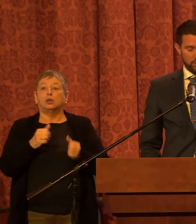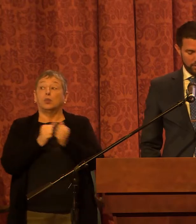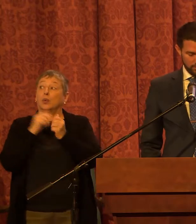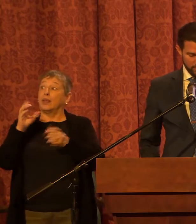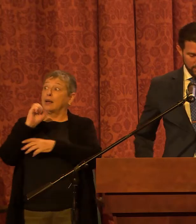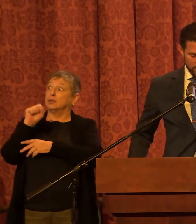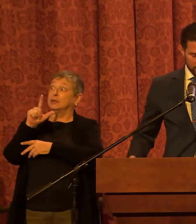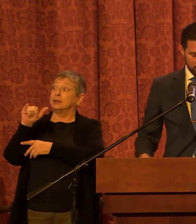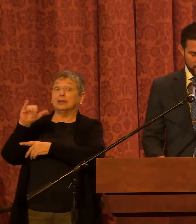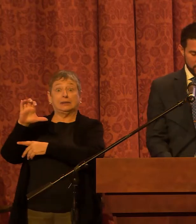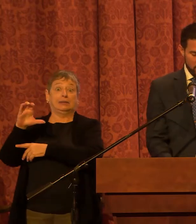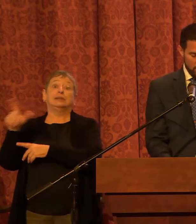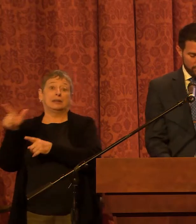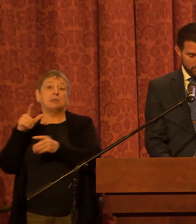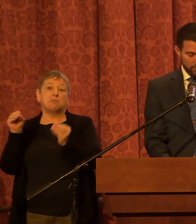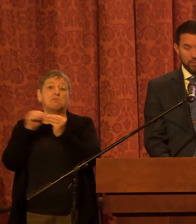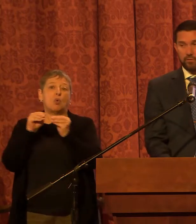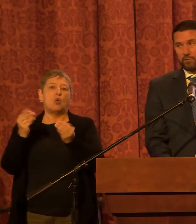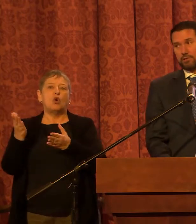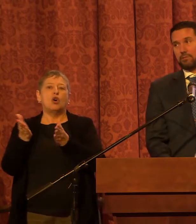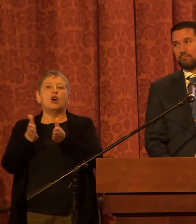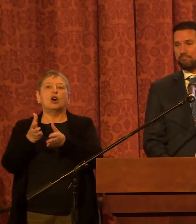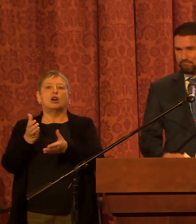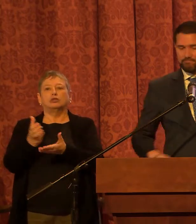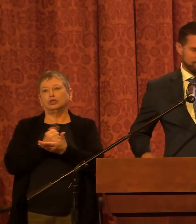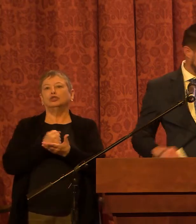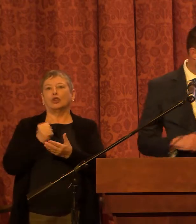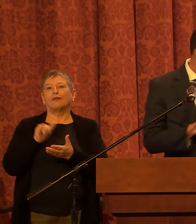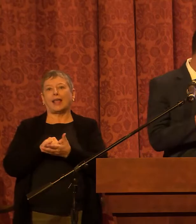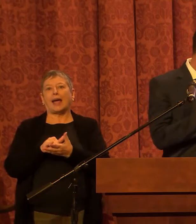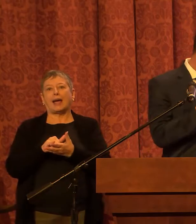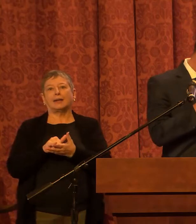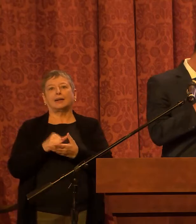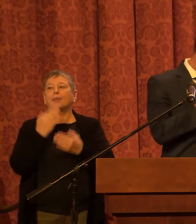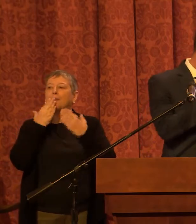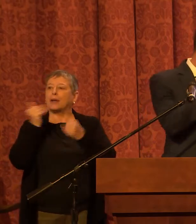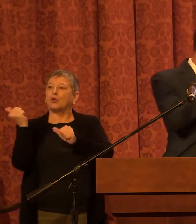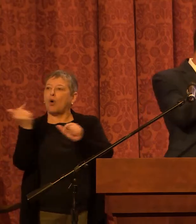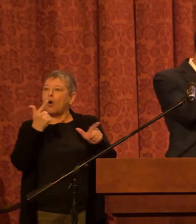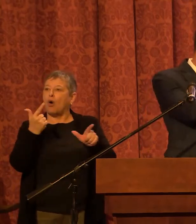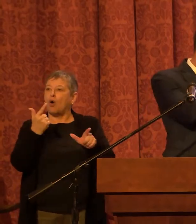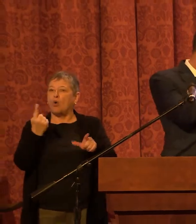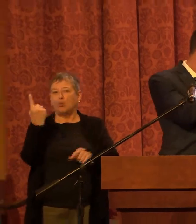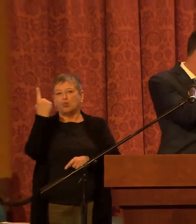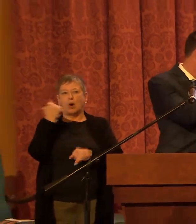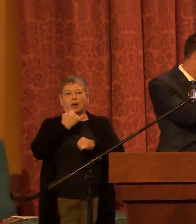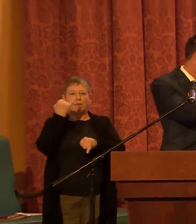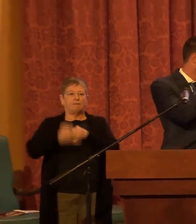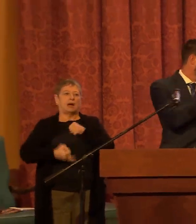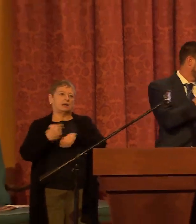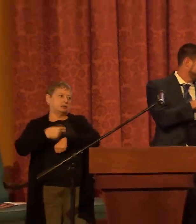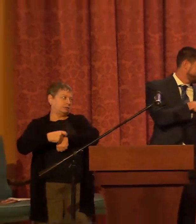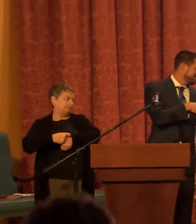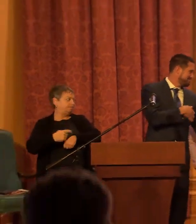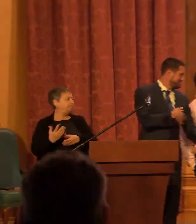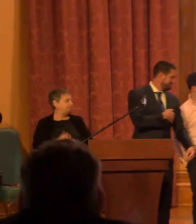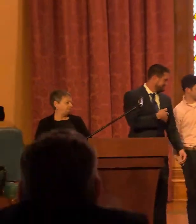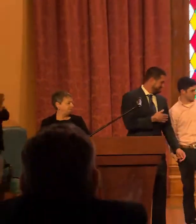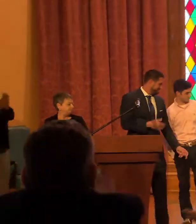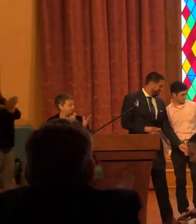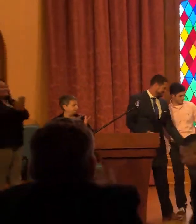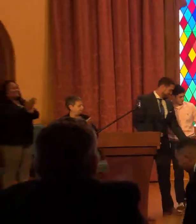more deserving. So thank you all one final time.